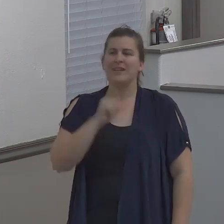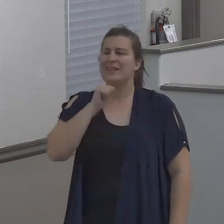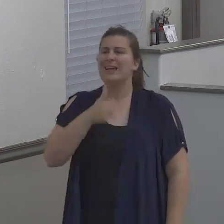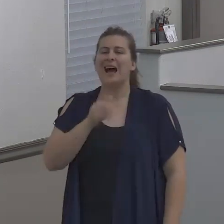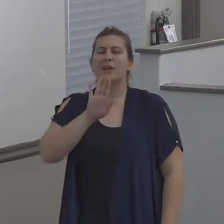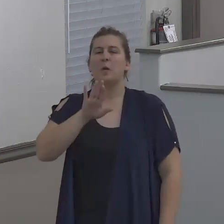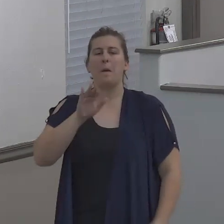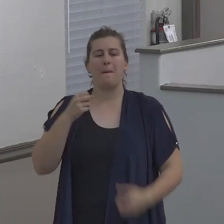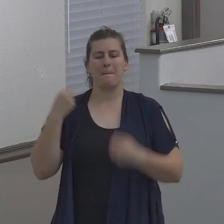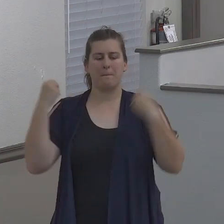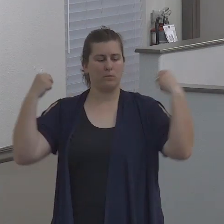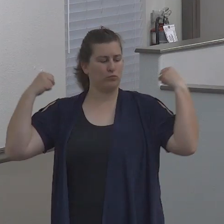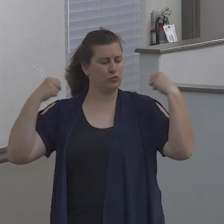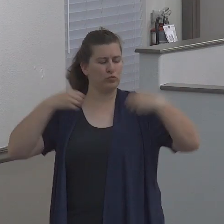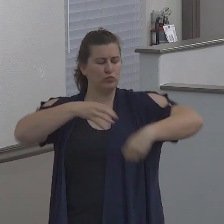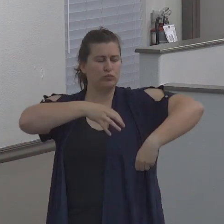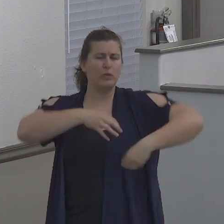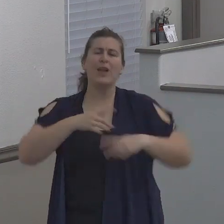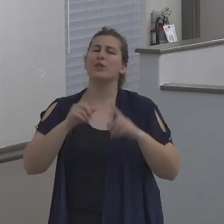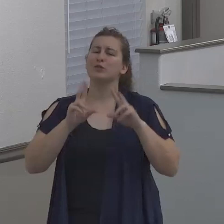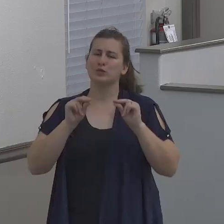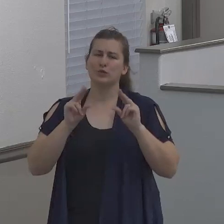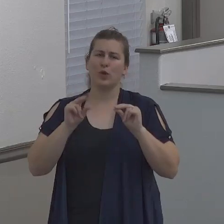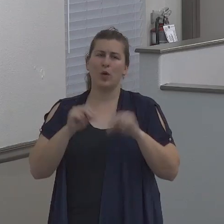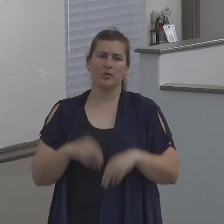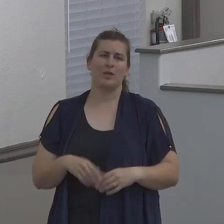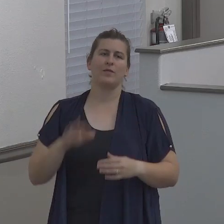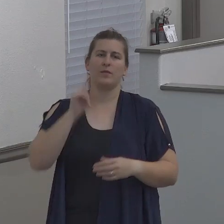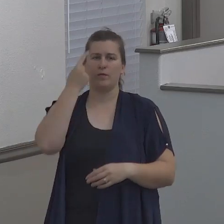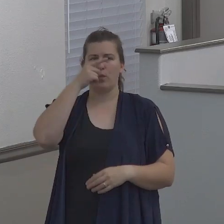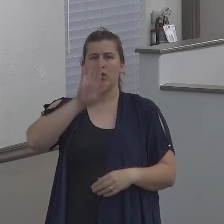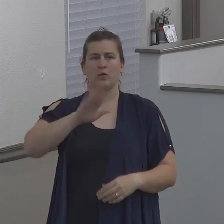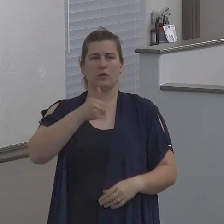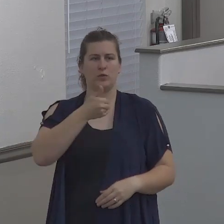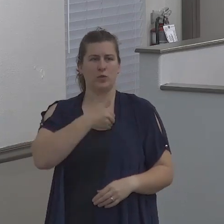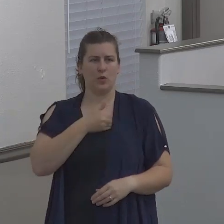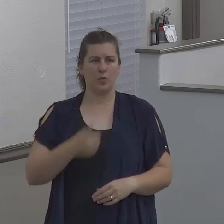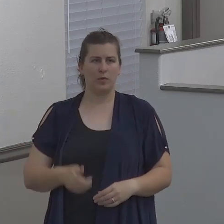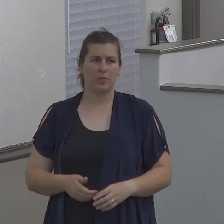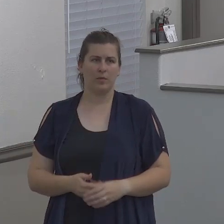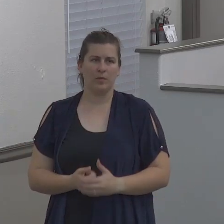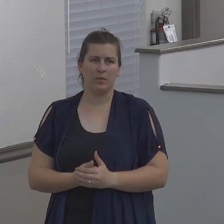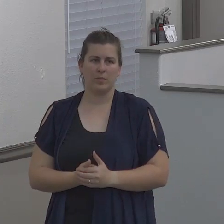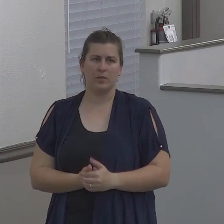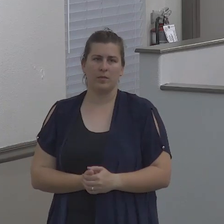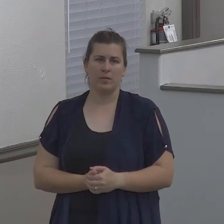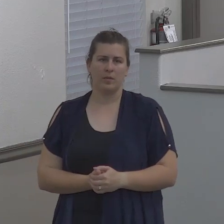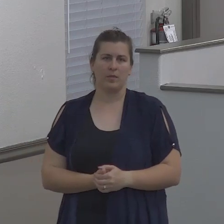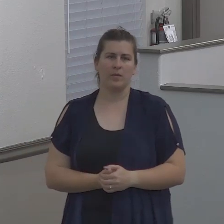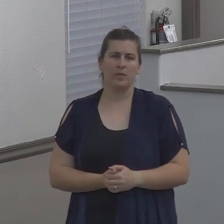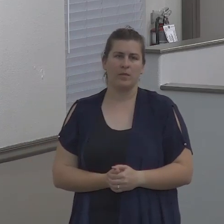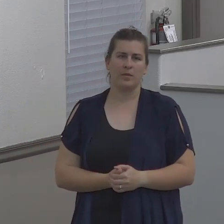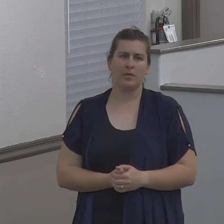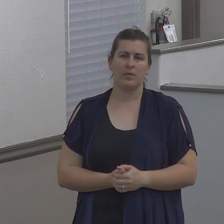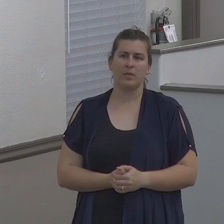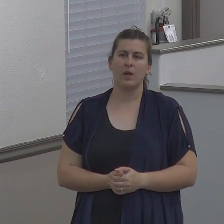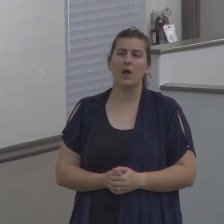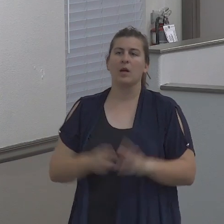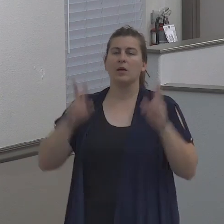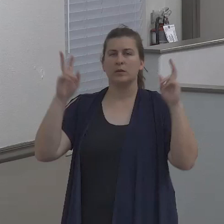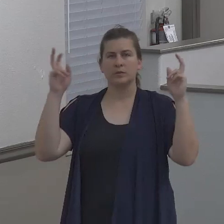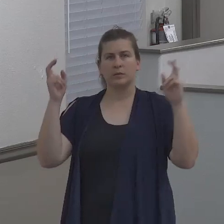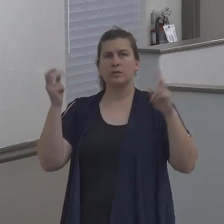muscles. It was rest for your souls. And that's oftentimes where Christians need the most rest, is right